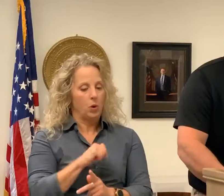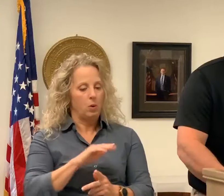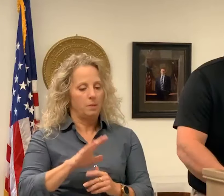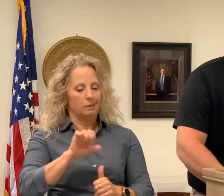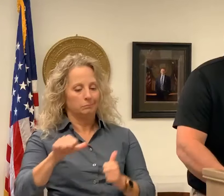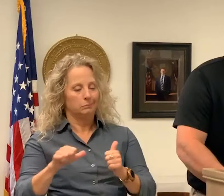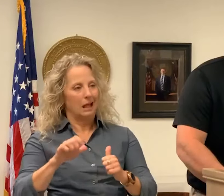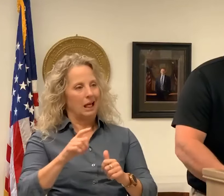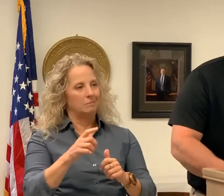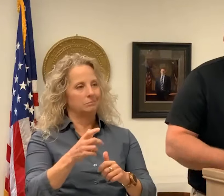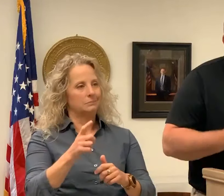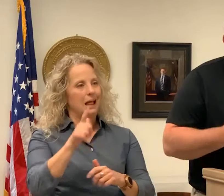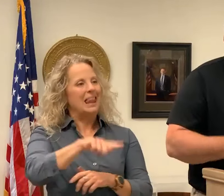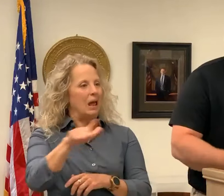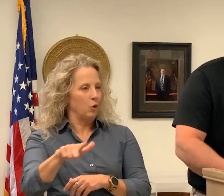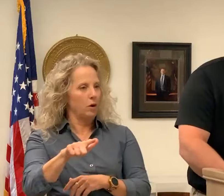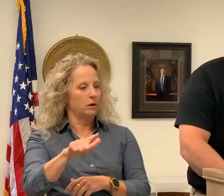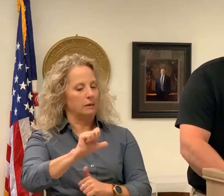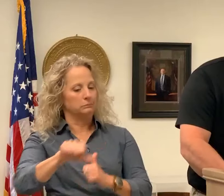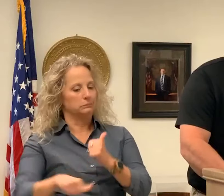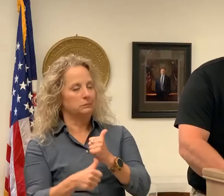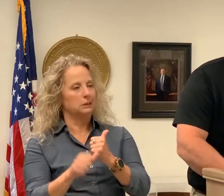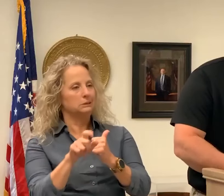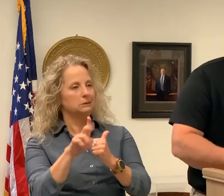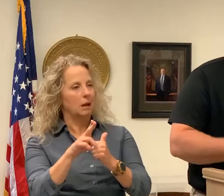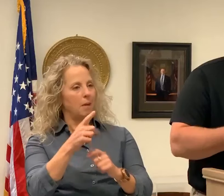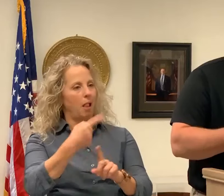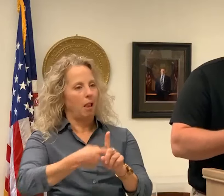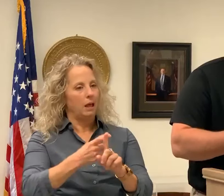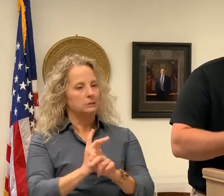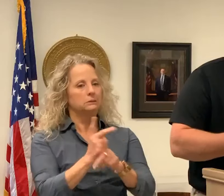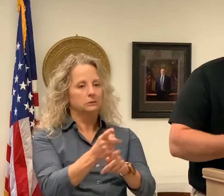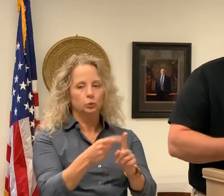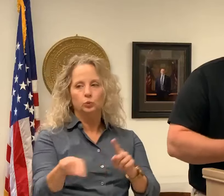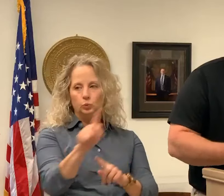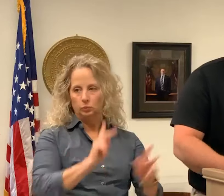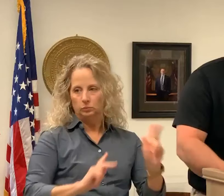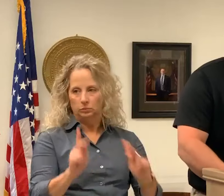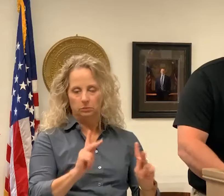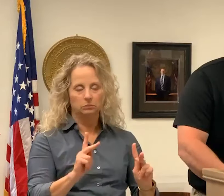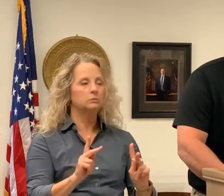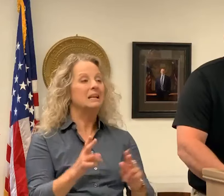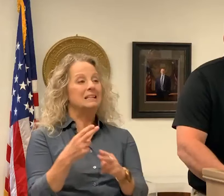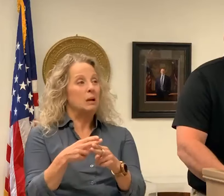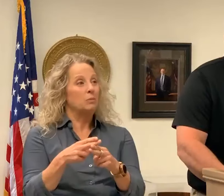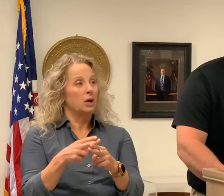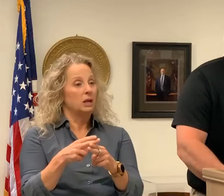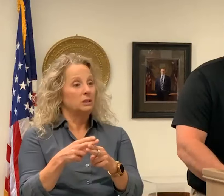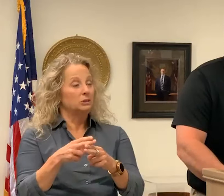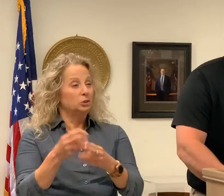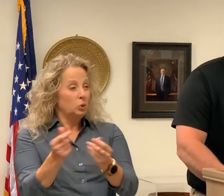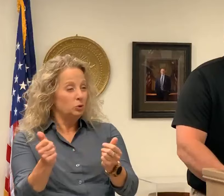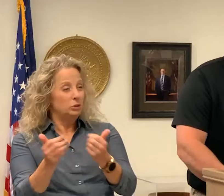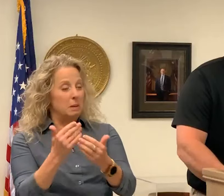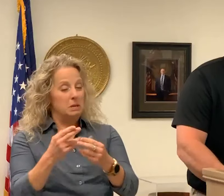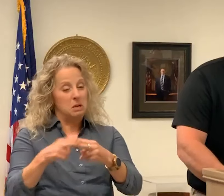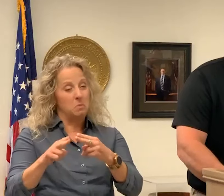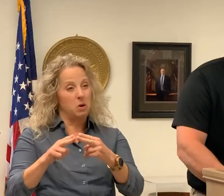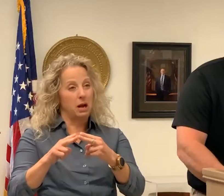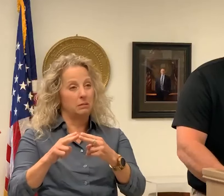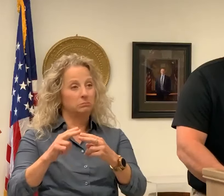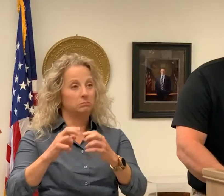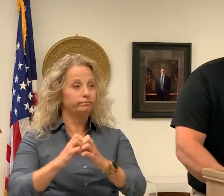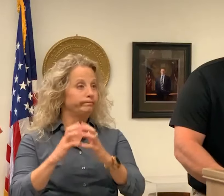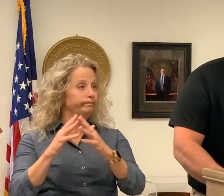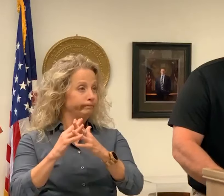sublease to individuals. In some cases, as the mayor said, we may have to build temporary solutions, and we're looking at those and have our engineers, along with other